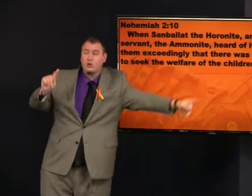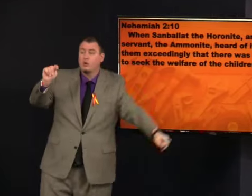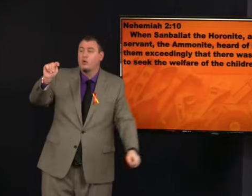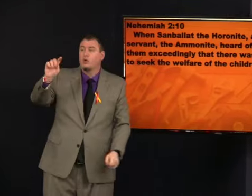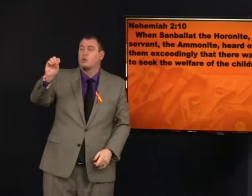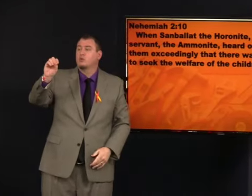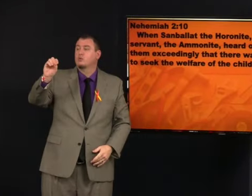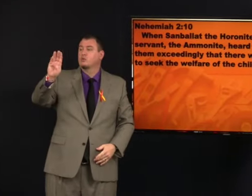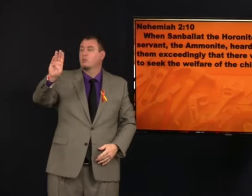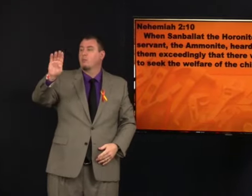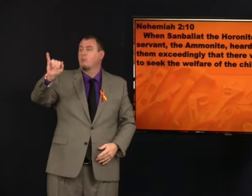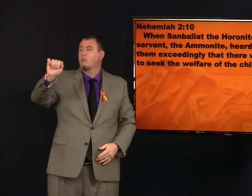and Tobiah.